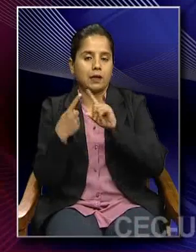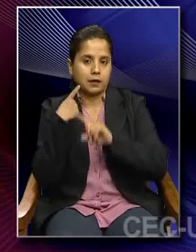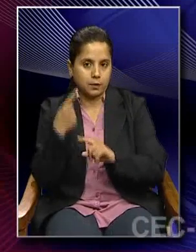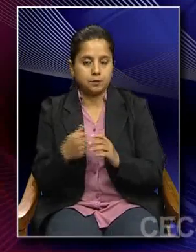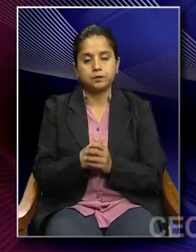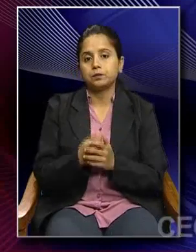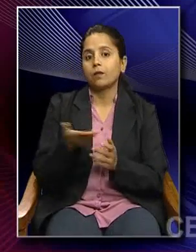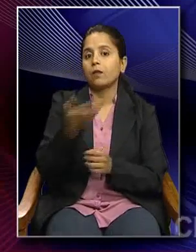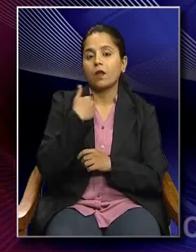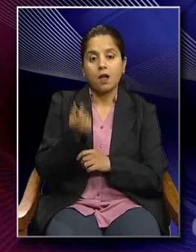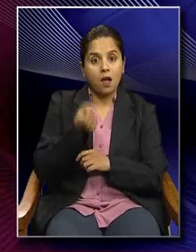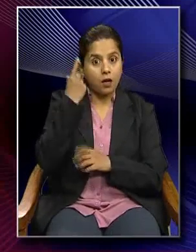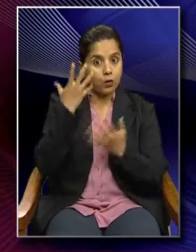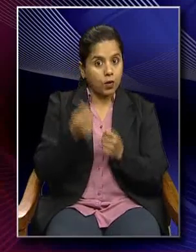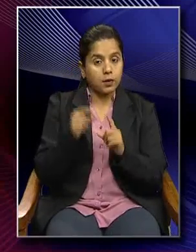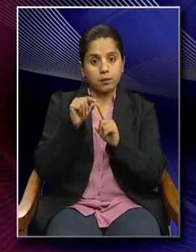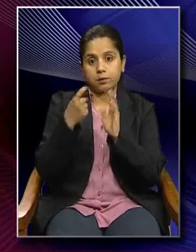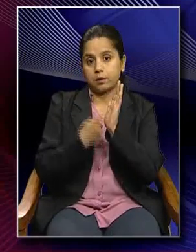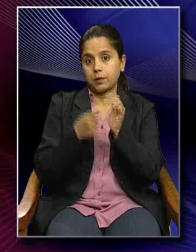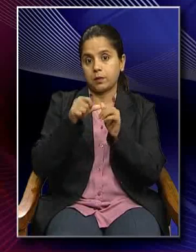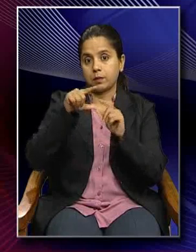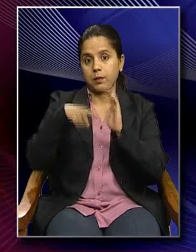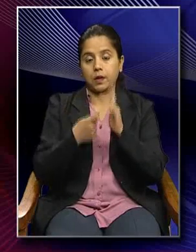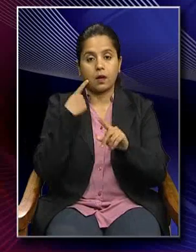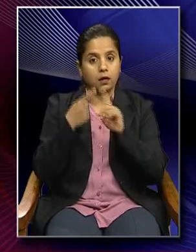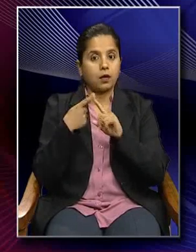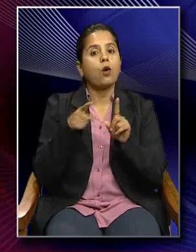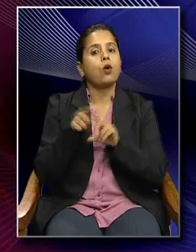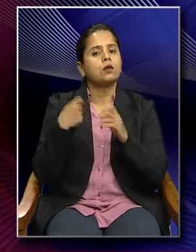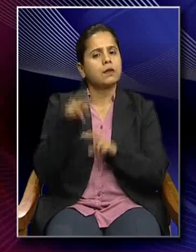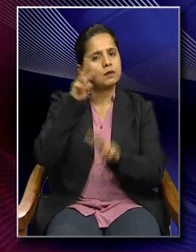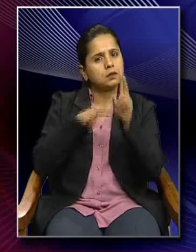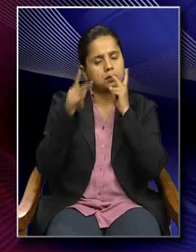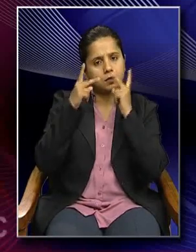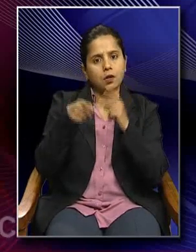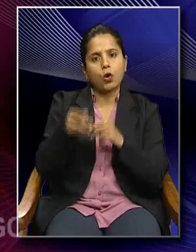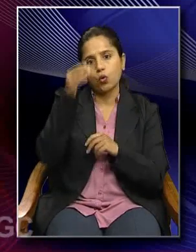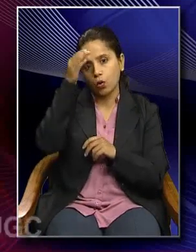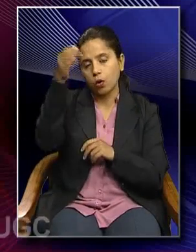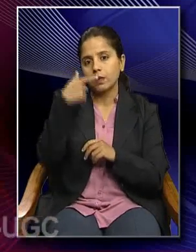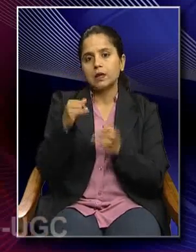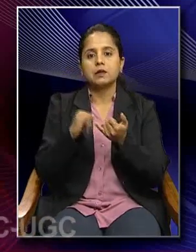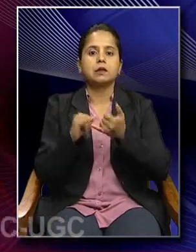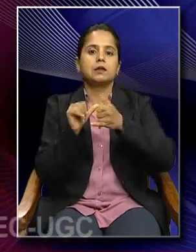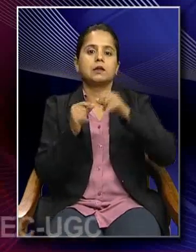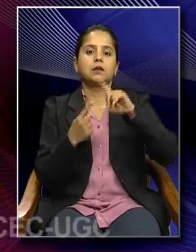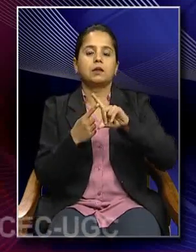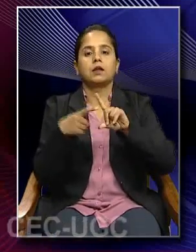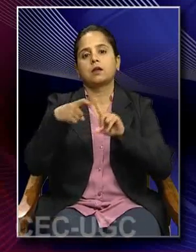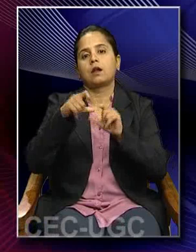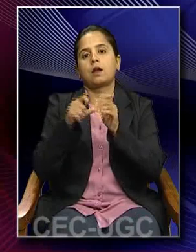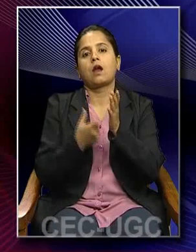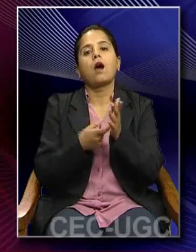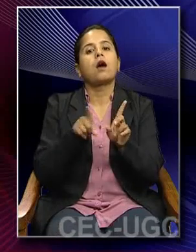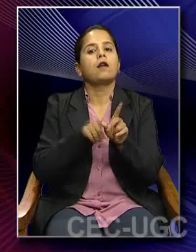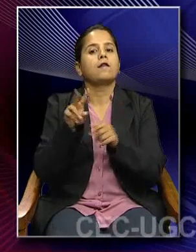To understand Prakriti, we also tried to look at the concept of Satkaryavad, which is